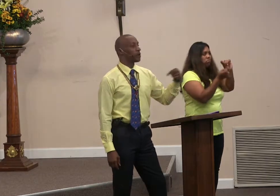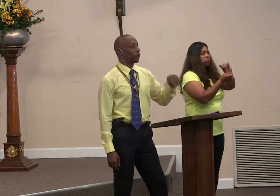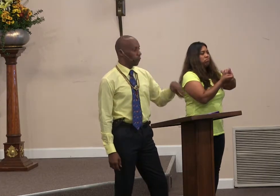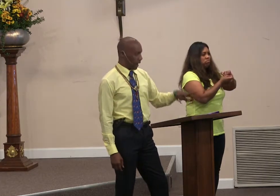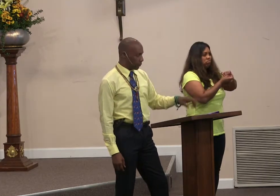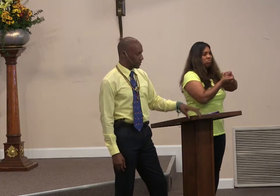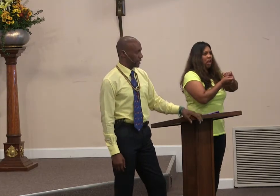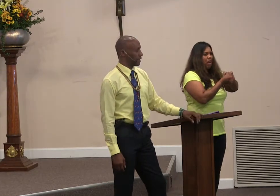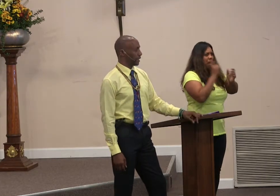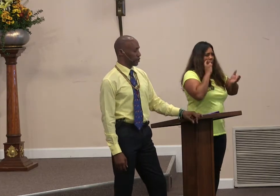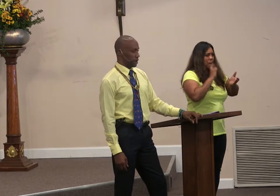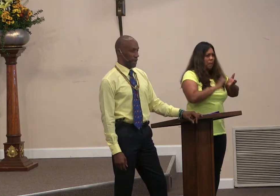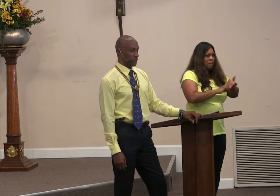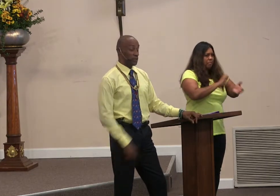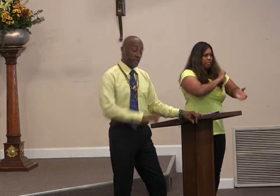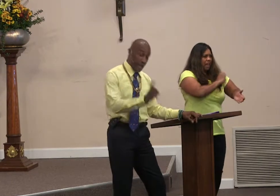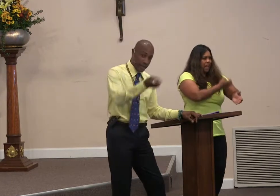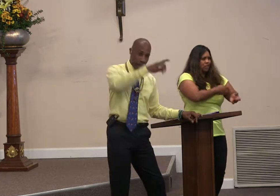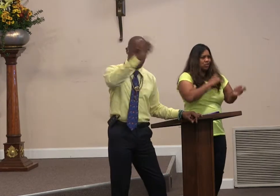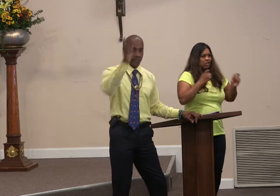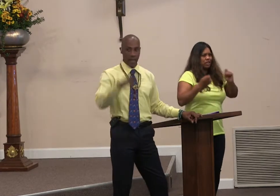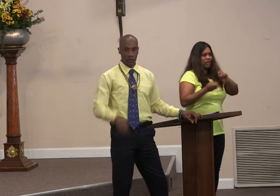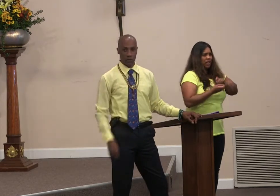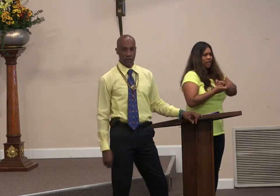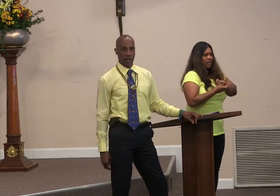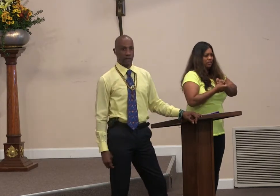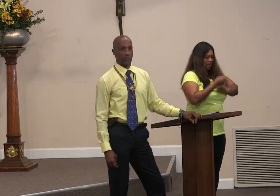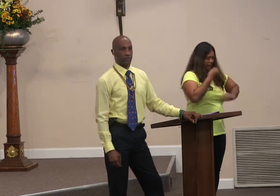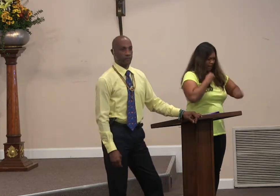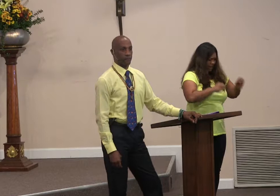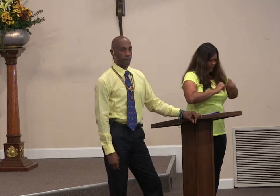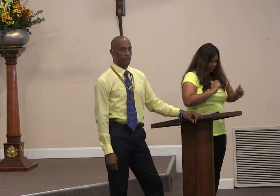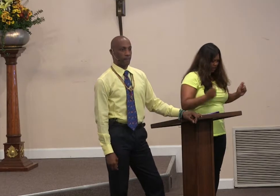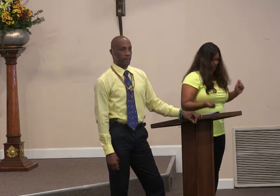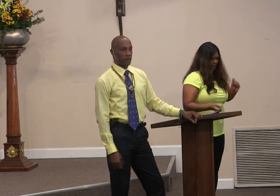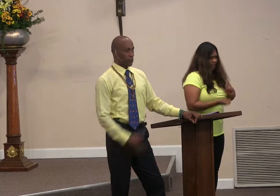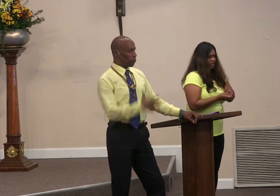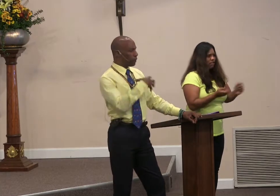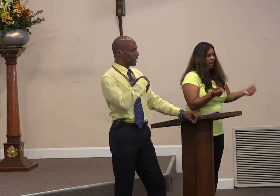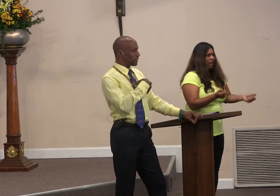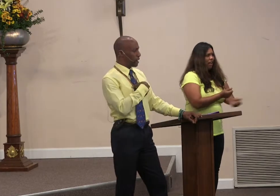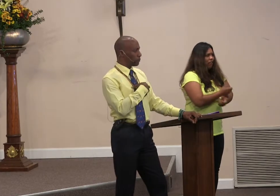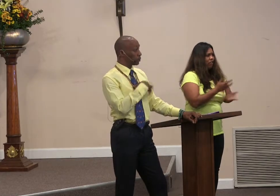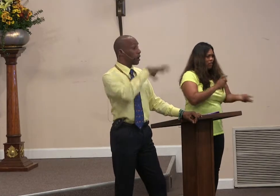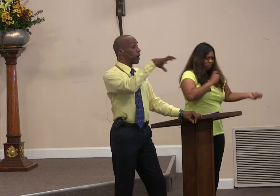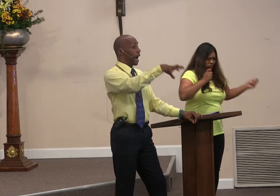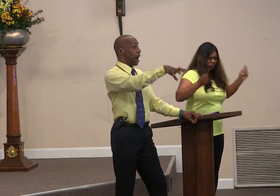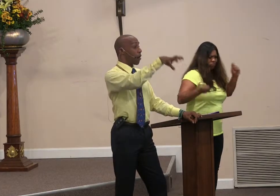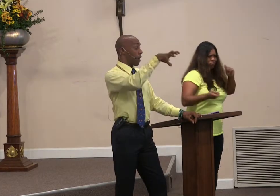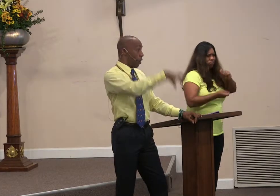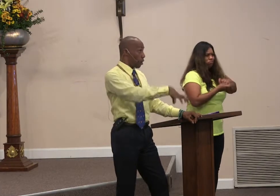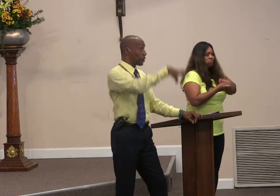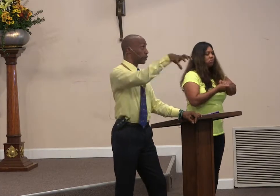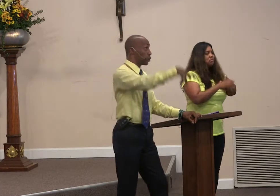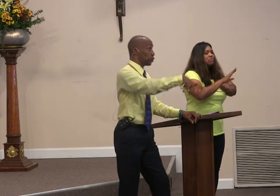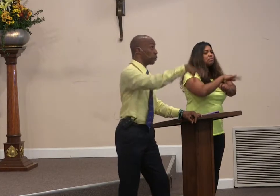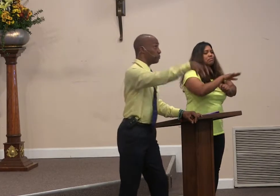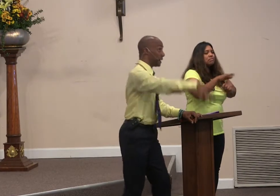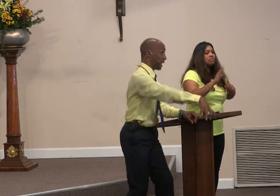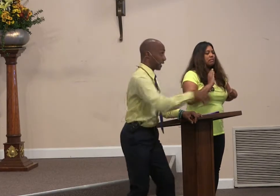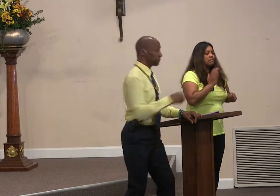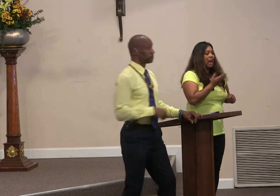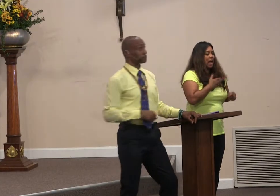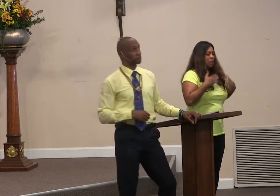Then what I was eating changed. Then everything else changed. So body temple, are